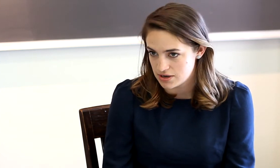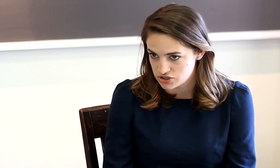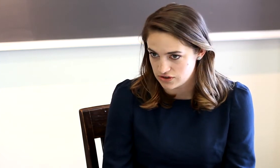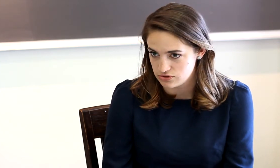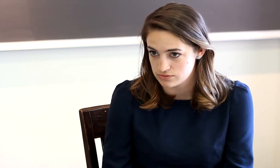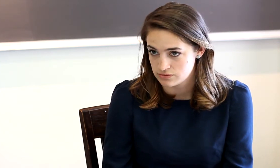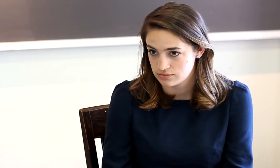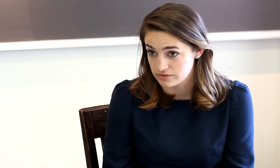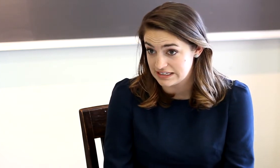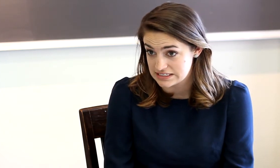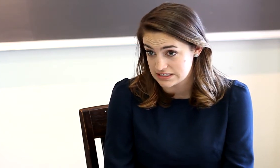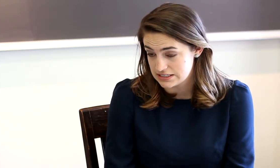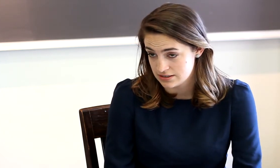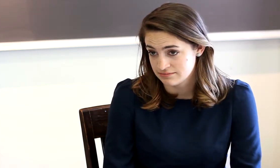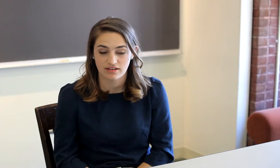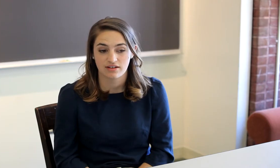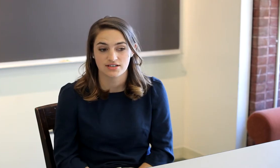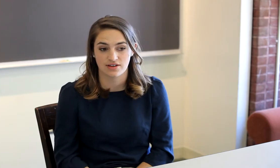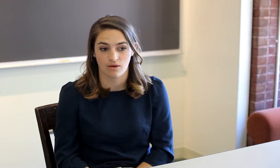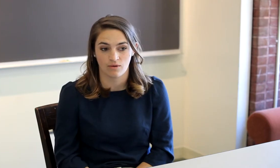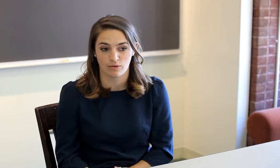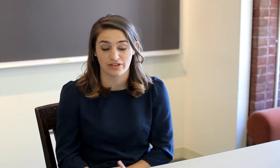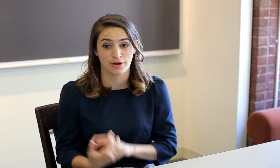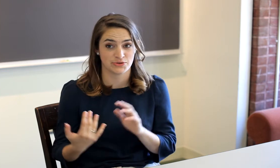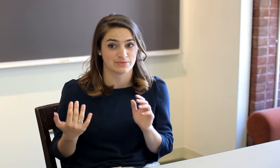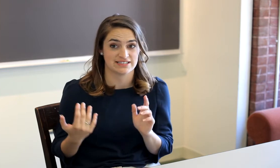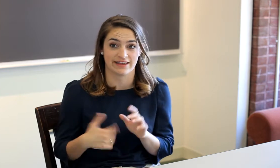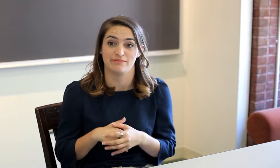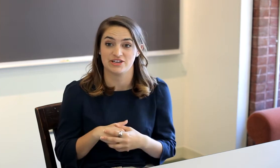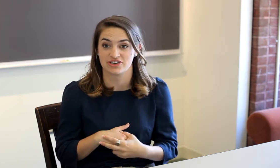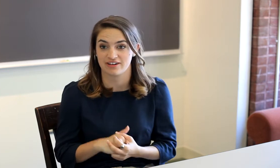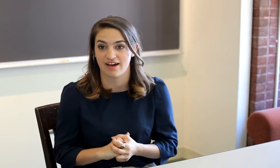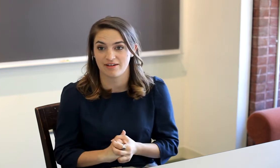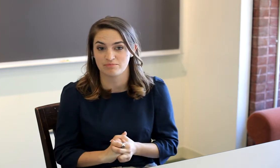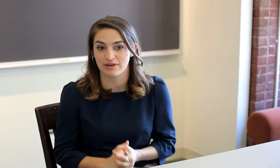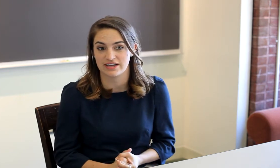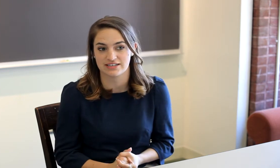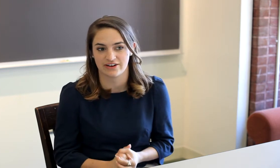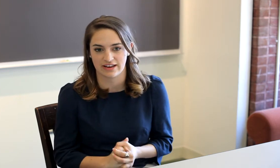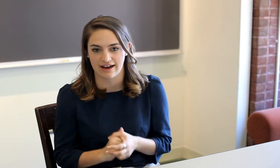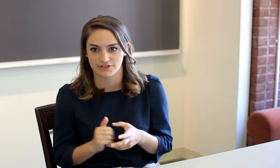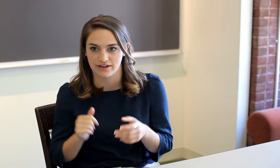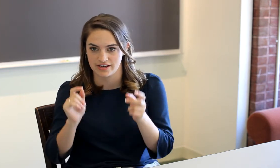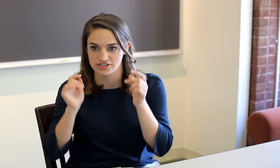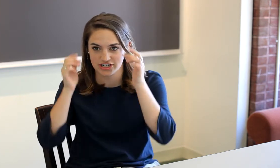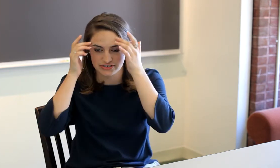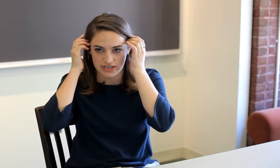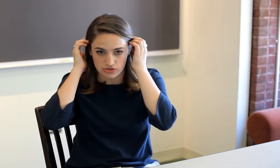sure that you really can succeed. So, anthropology is my second major. I declared it after finding educational studies, which